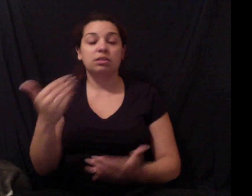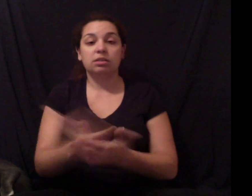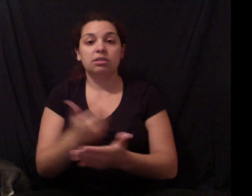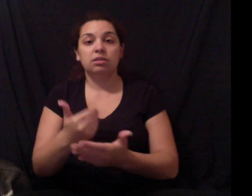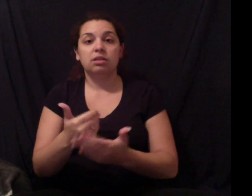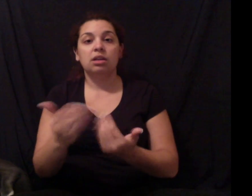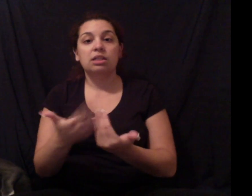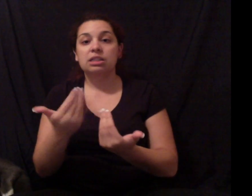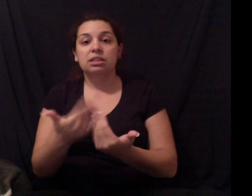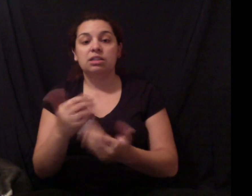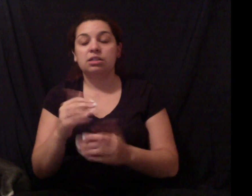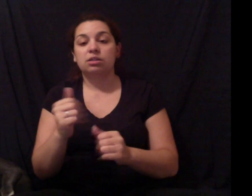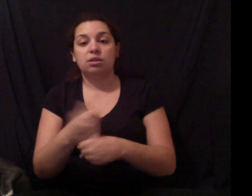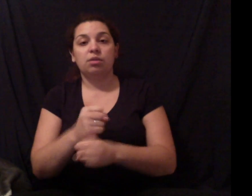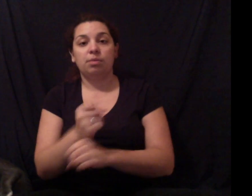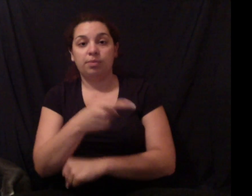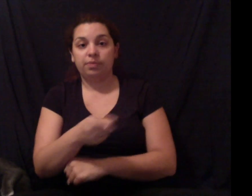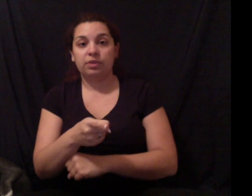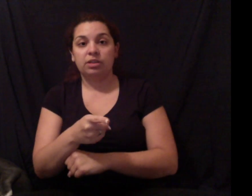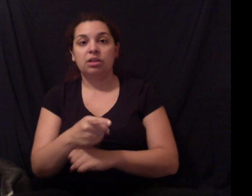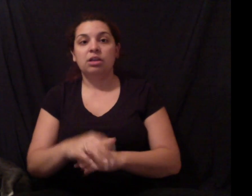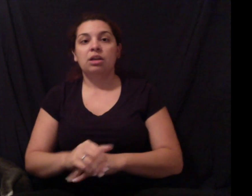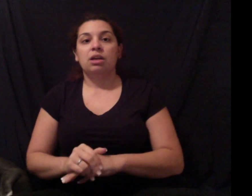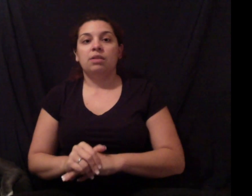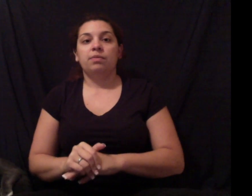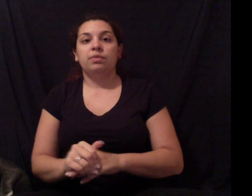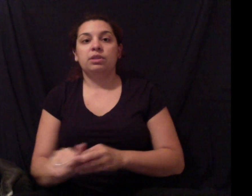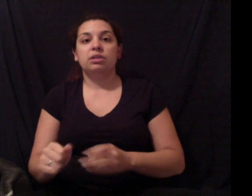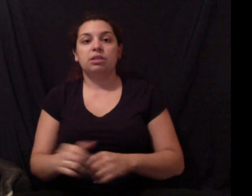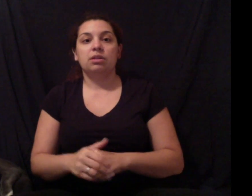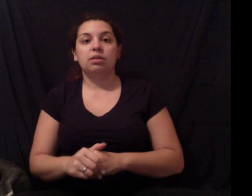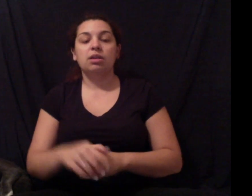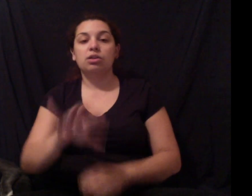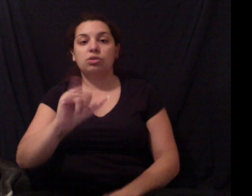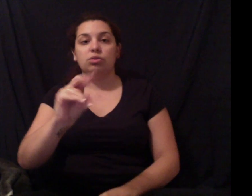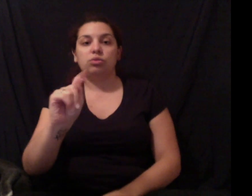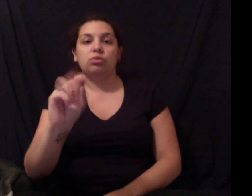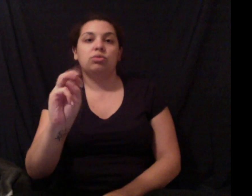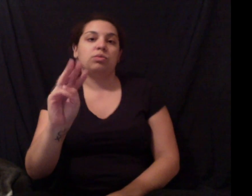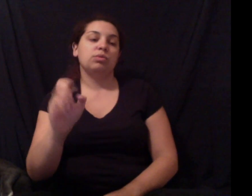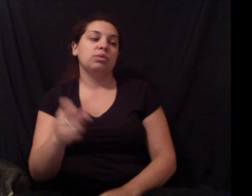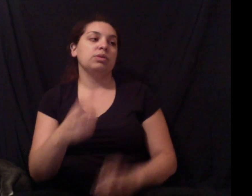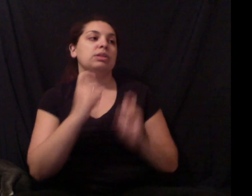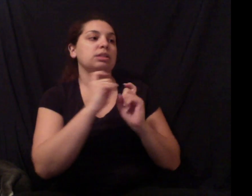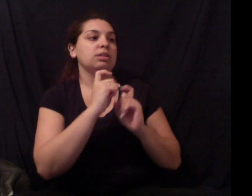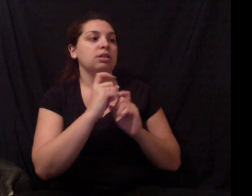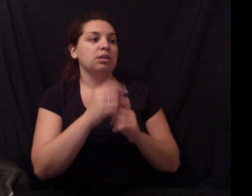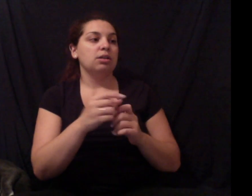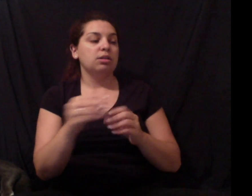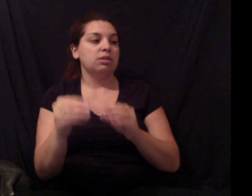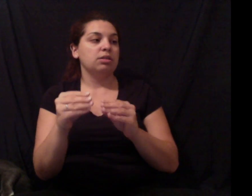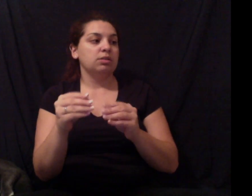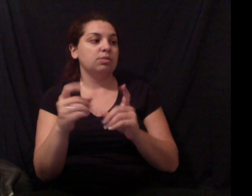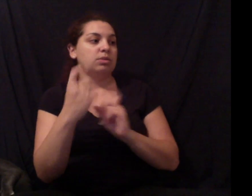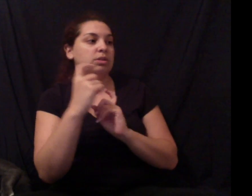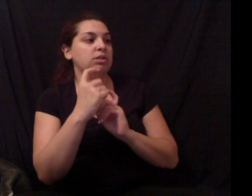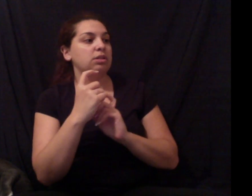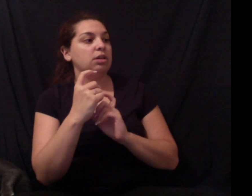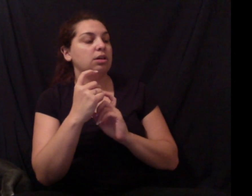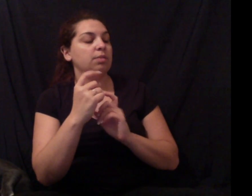comfortable living. And 2 years ago, YouTubers would receive $1 to $3 for every 1,000 views, if they were lucky. A video with 1 million hits